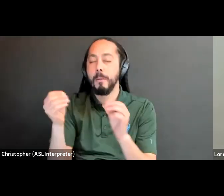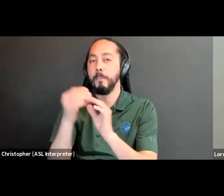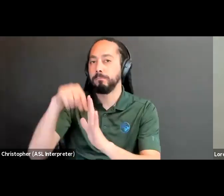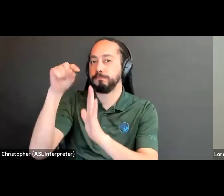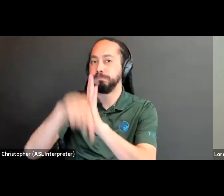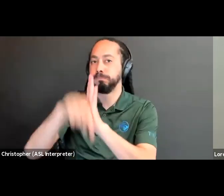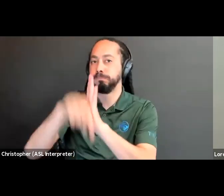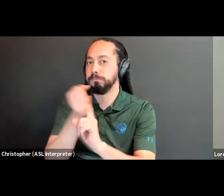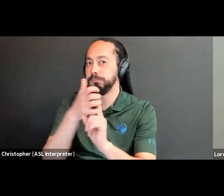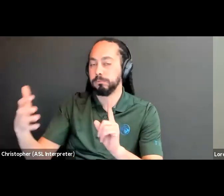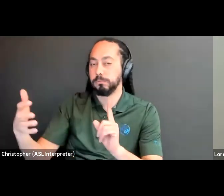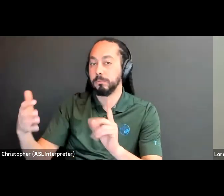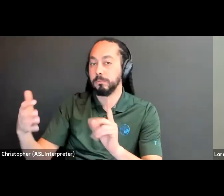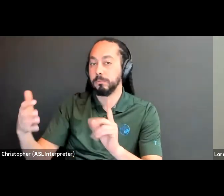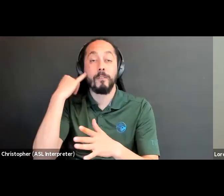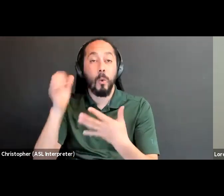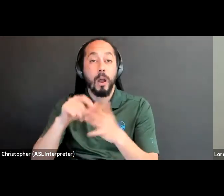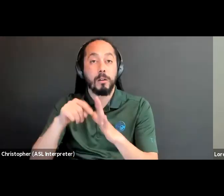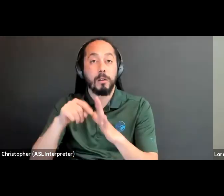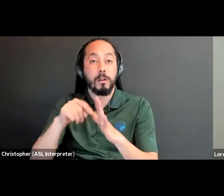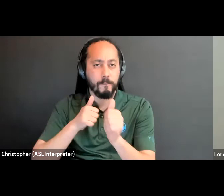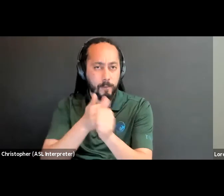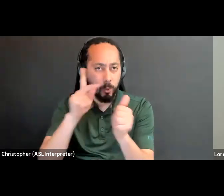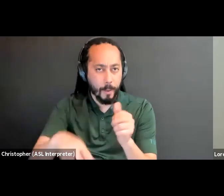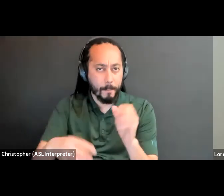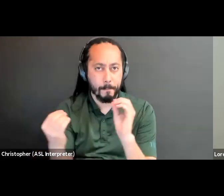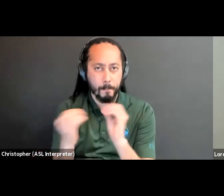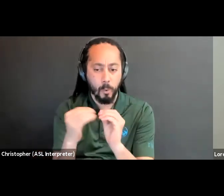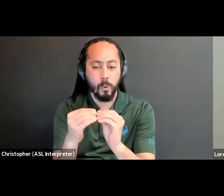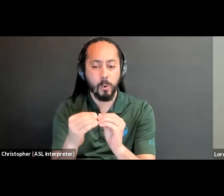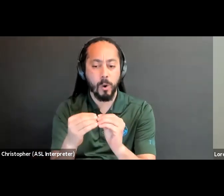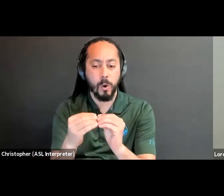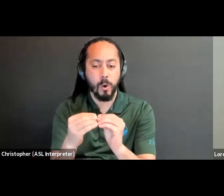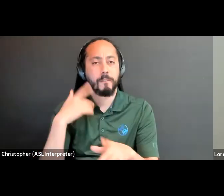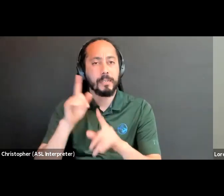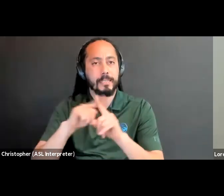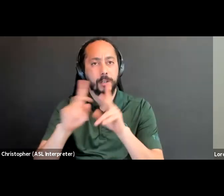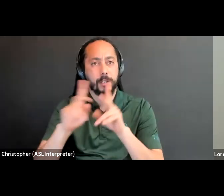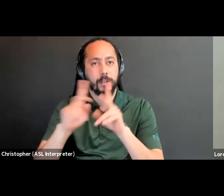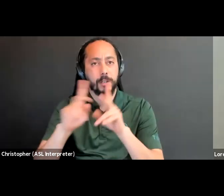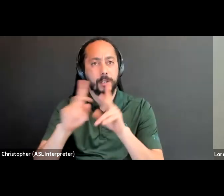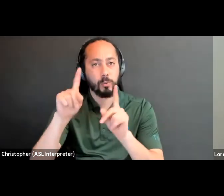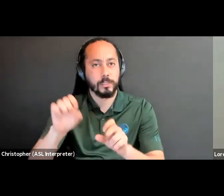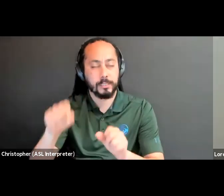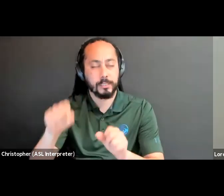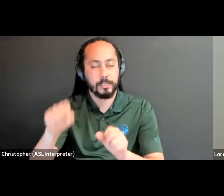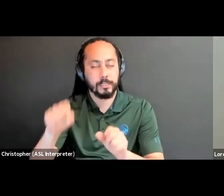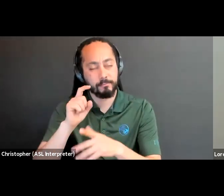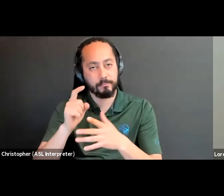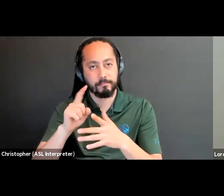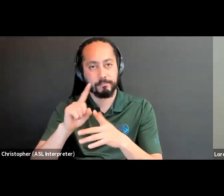up further, there are many more examples of kinds of questions you can be asking and stuff to pursue.